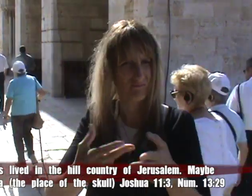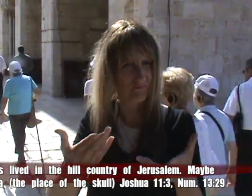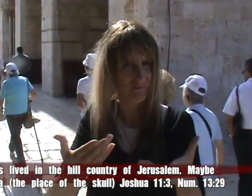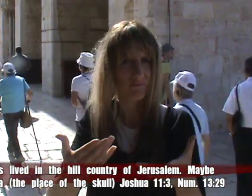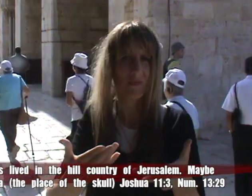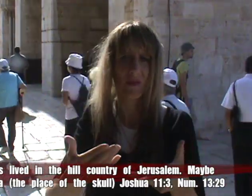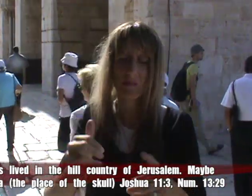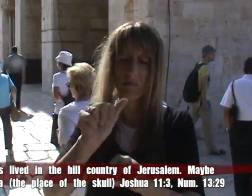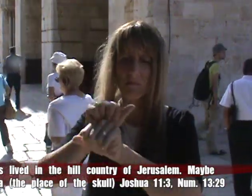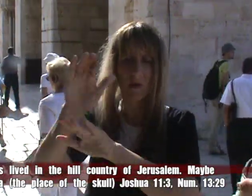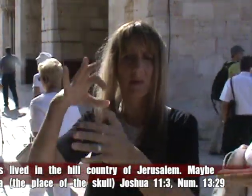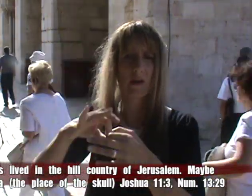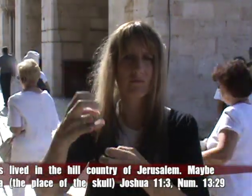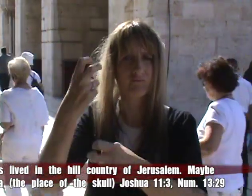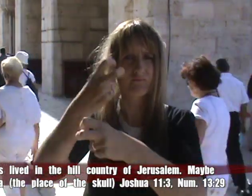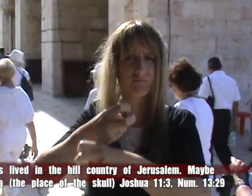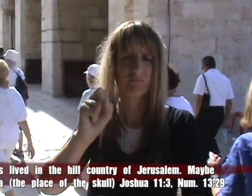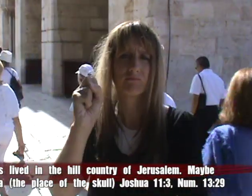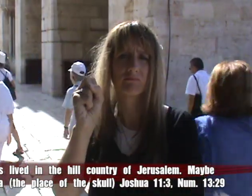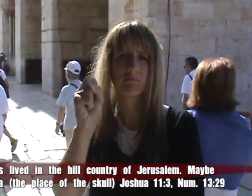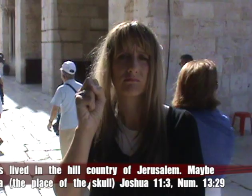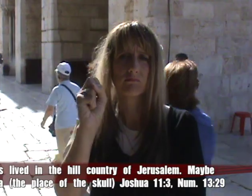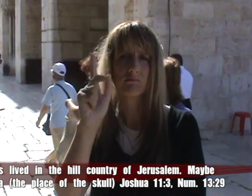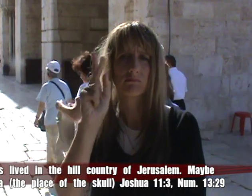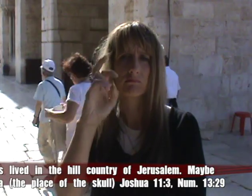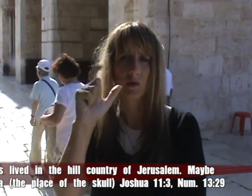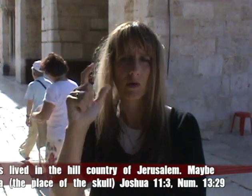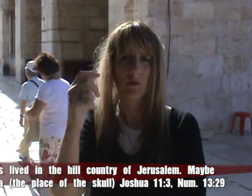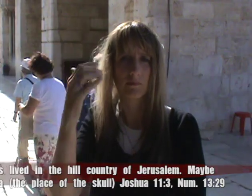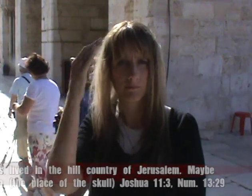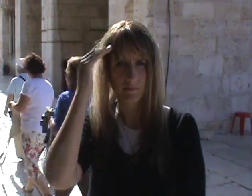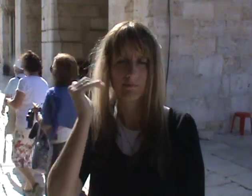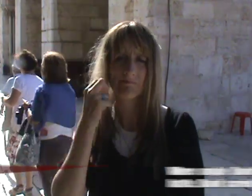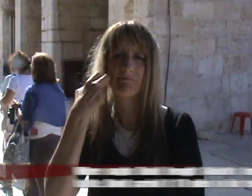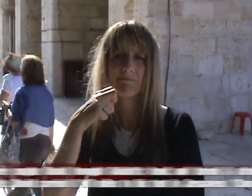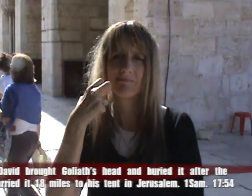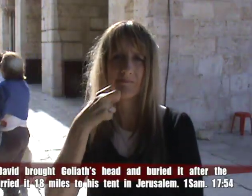That area called the Mountain of the Skull.